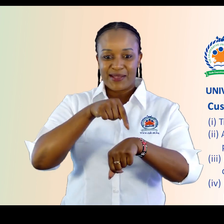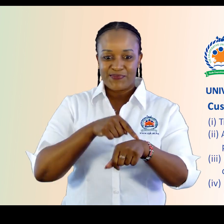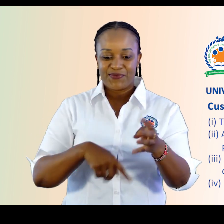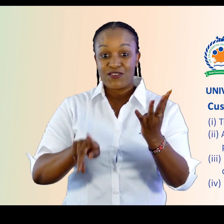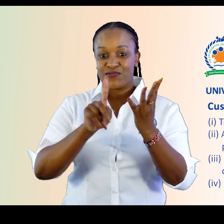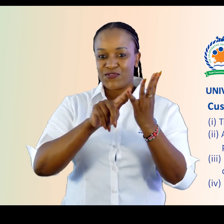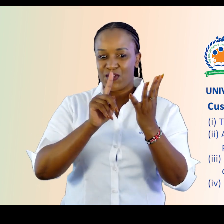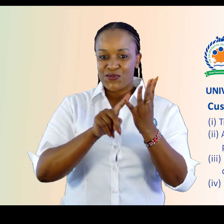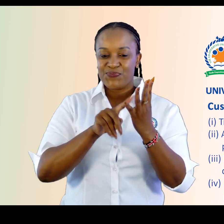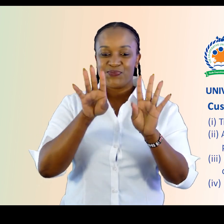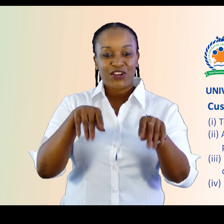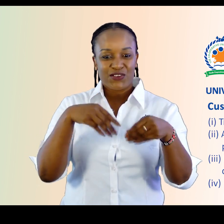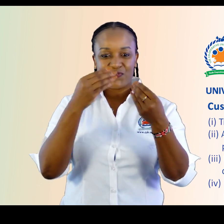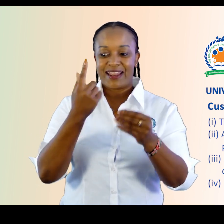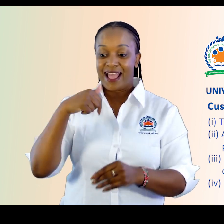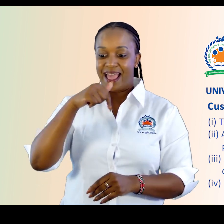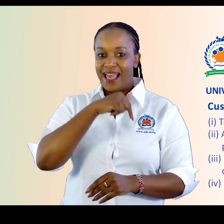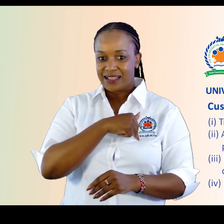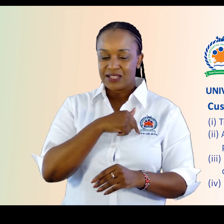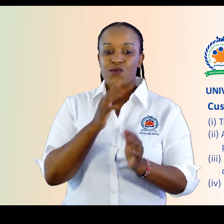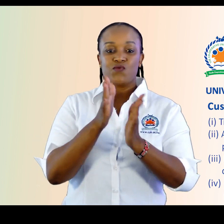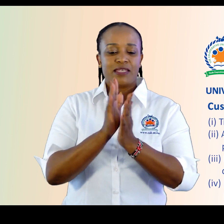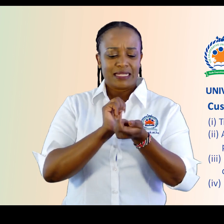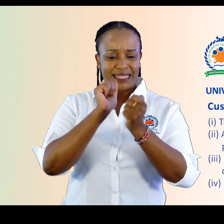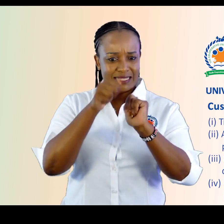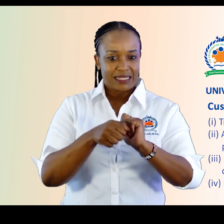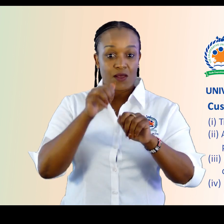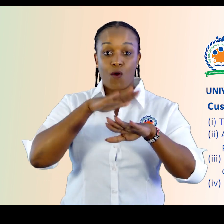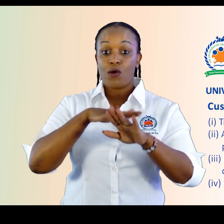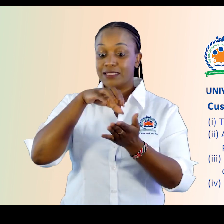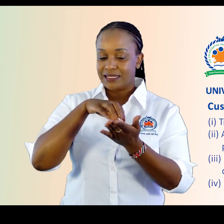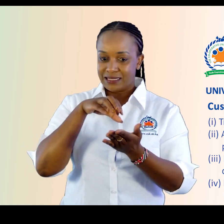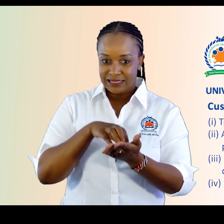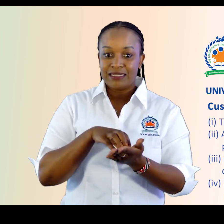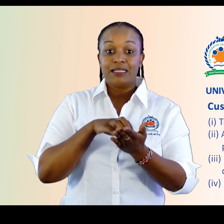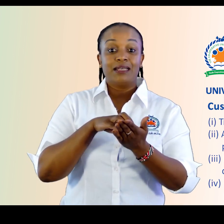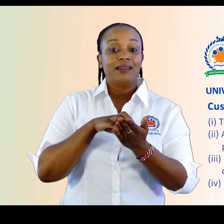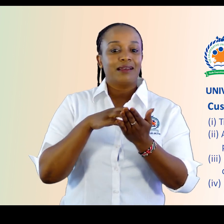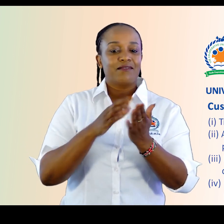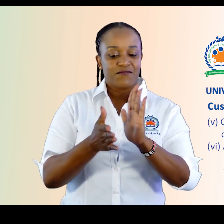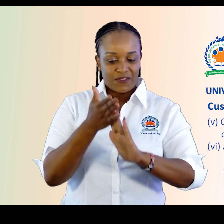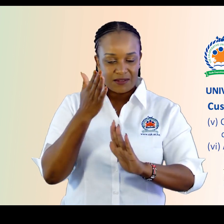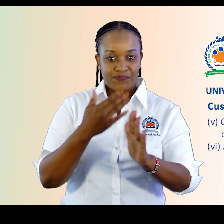time. 4. Provide us with changes in your circumstances promptly.